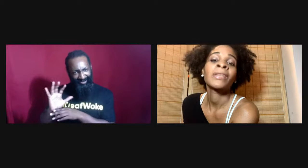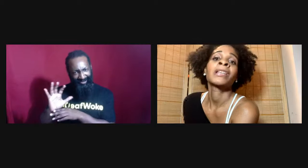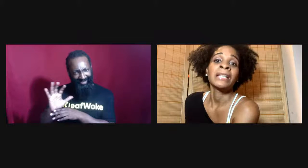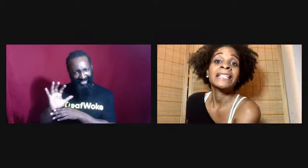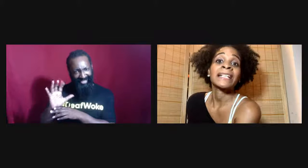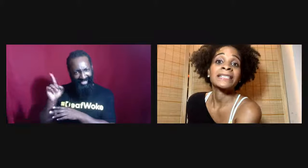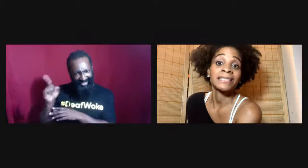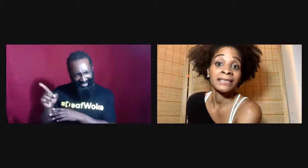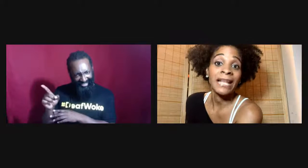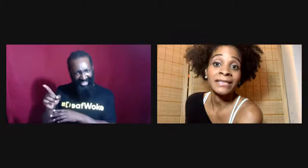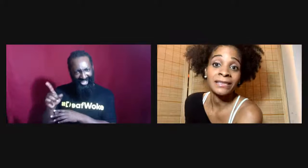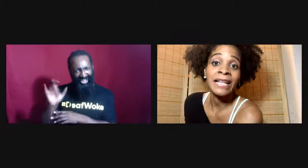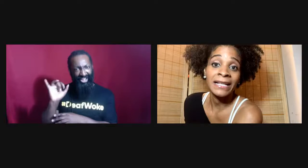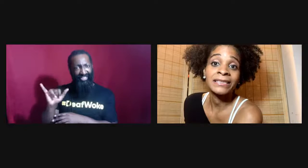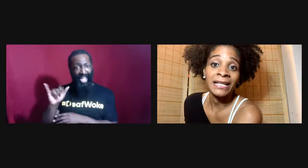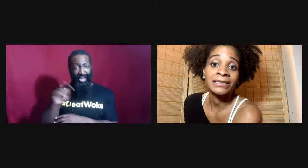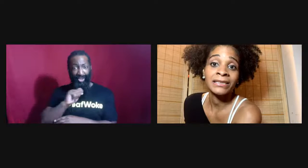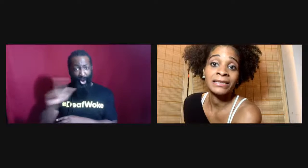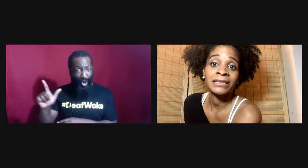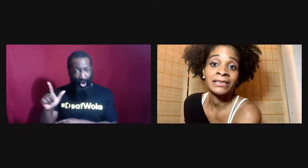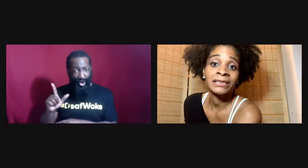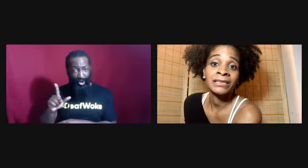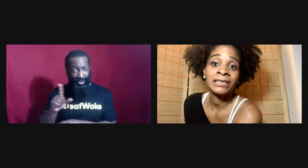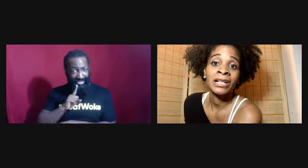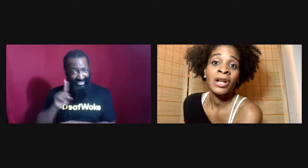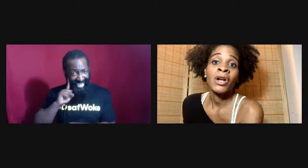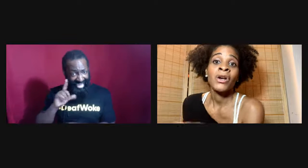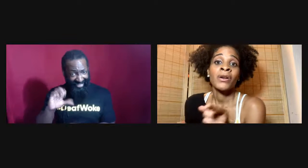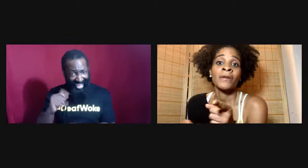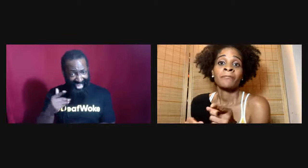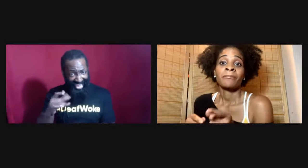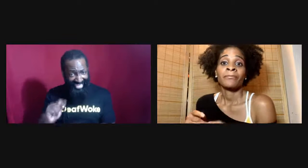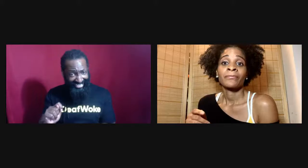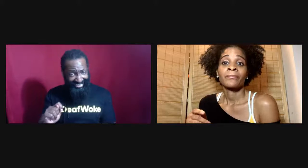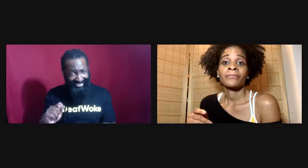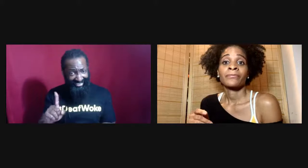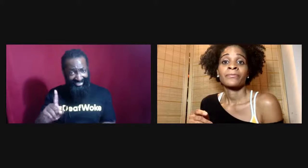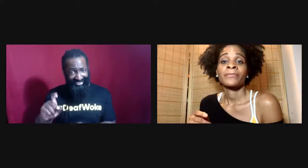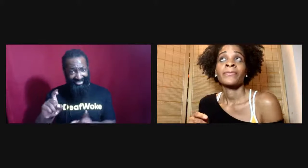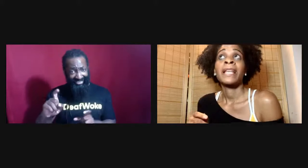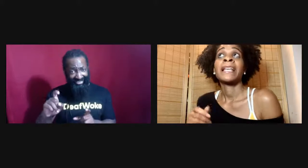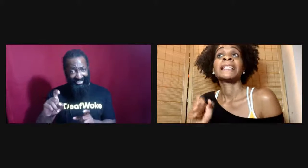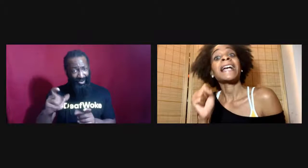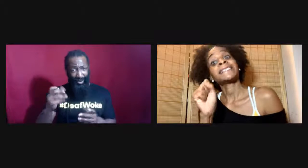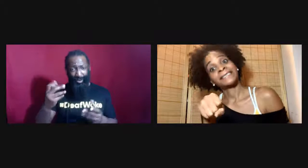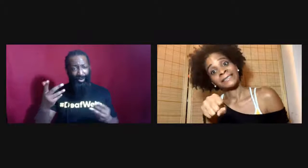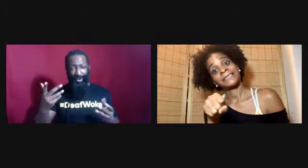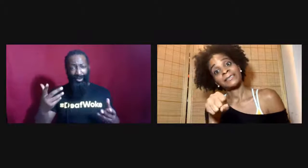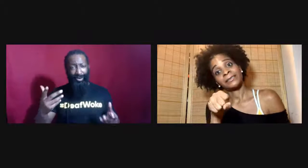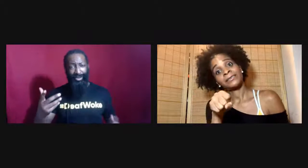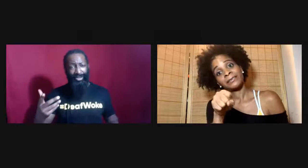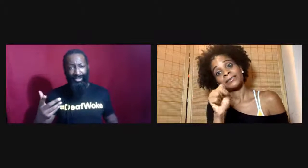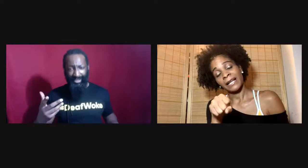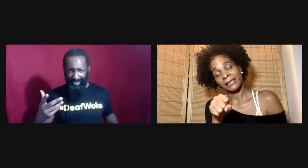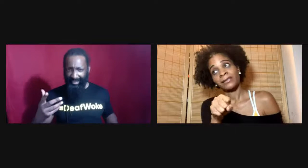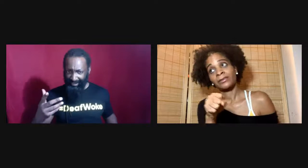And then you did the movie Shatter Your Mind. Shatter Your Mind. Was it an entire deaf cast?